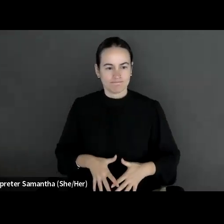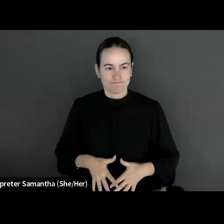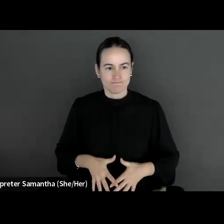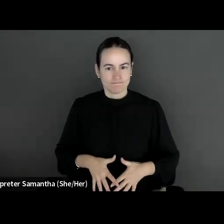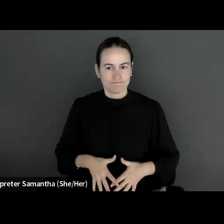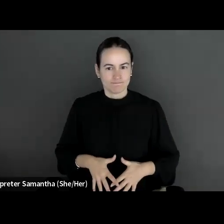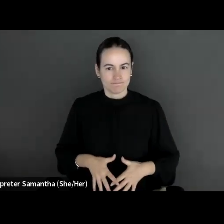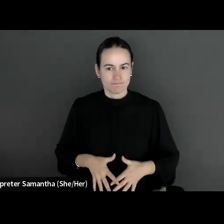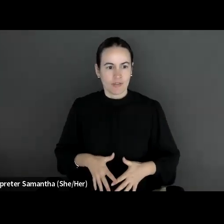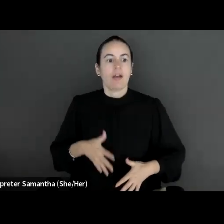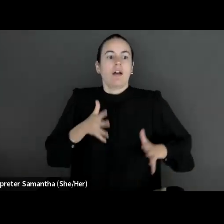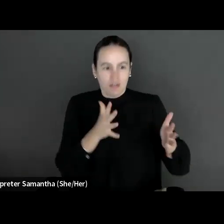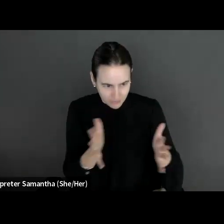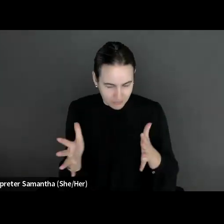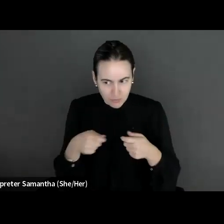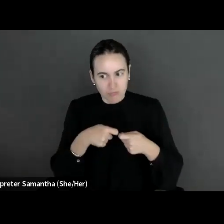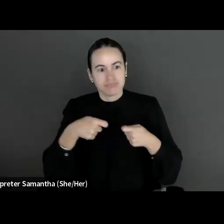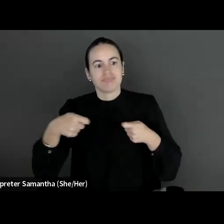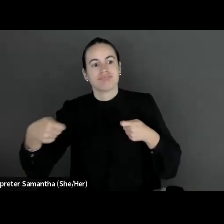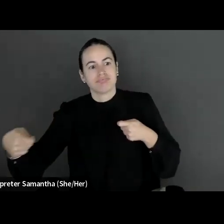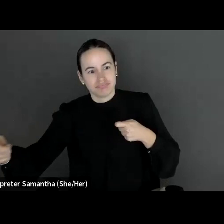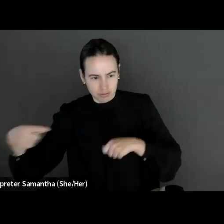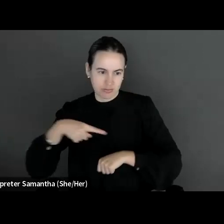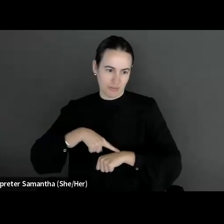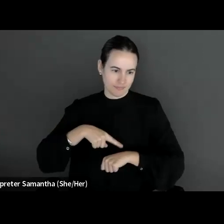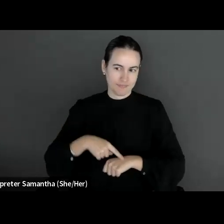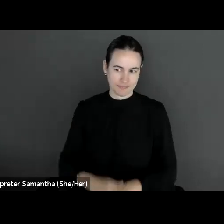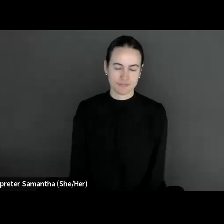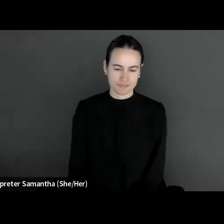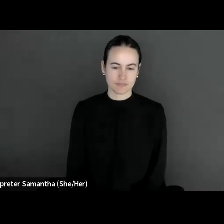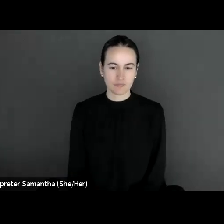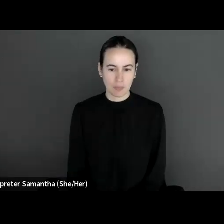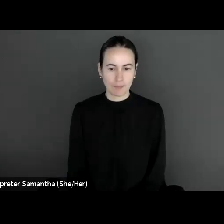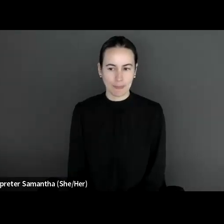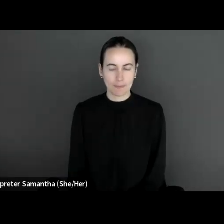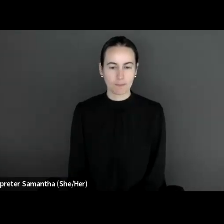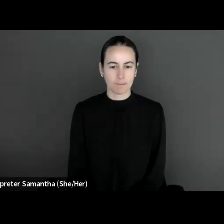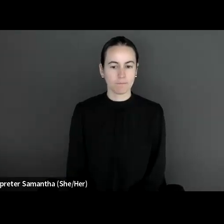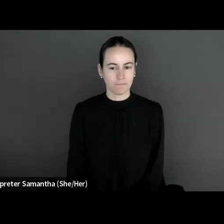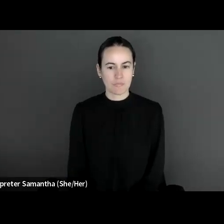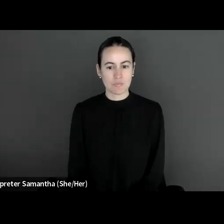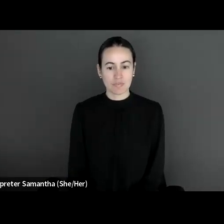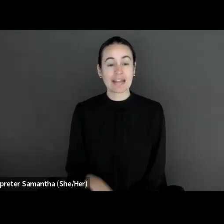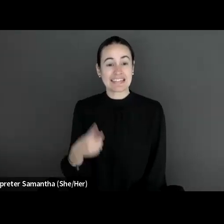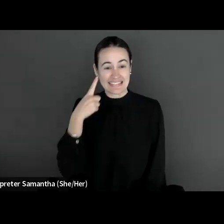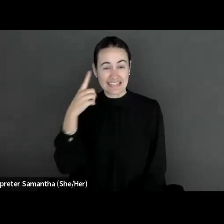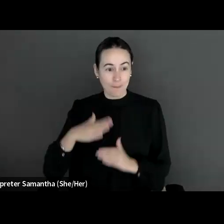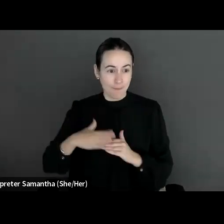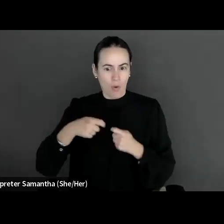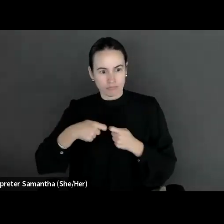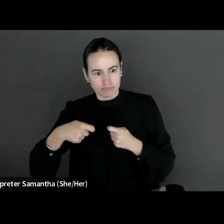their hesitations. And this was especially so when they did not have time to prepare.